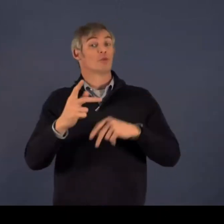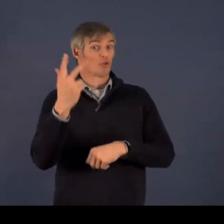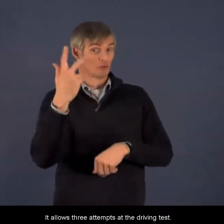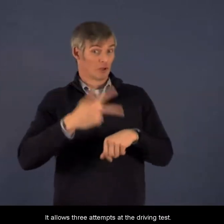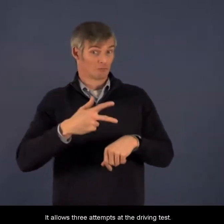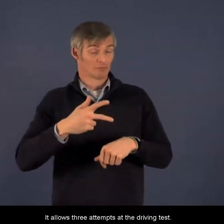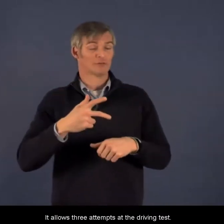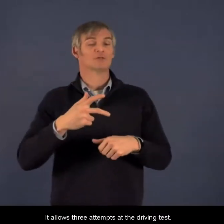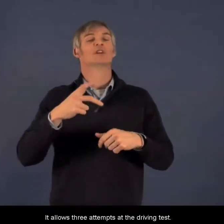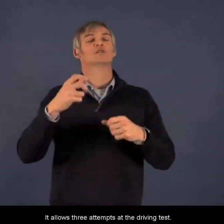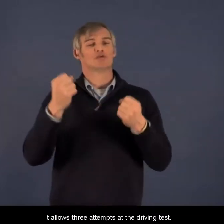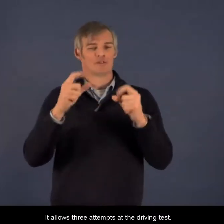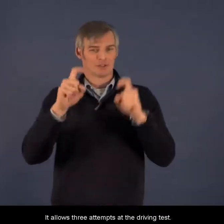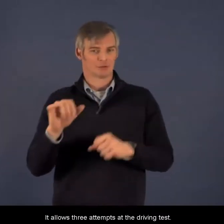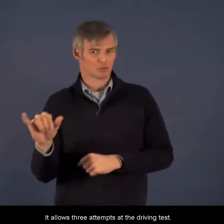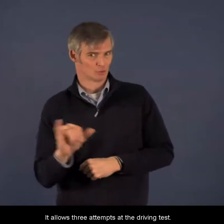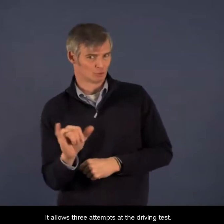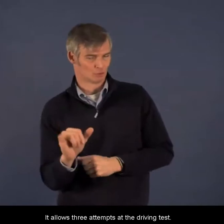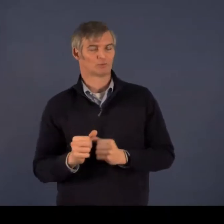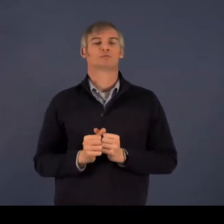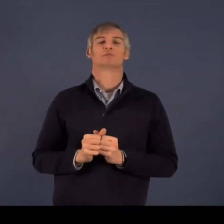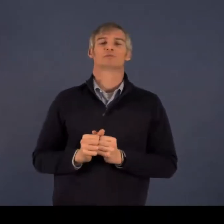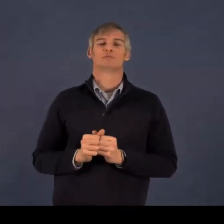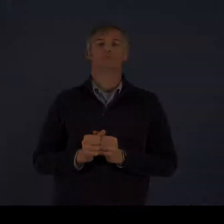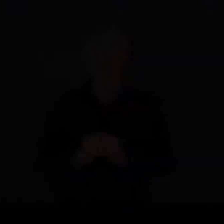It allows 3 attempts at the driving test.